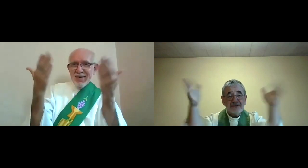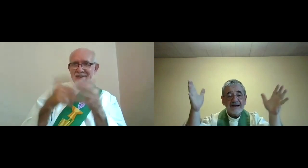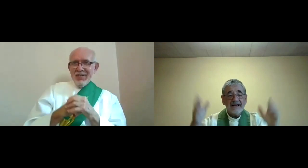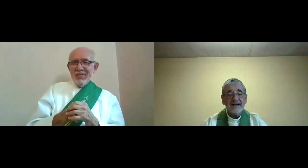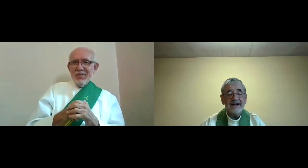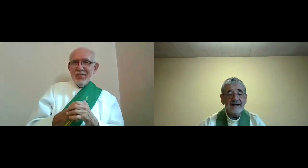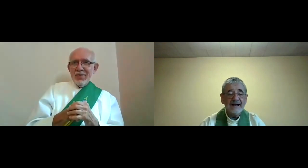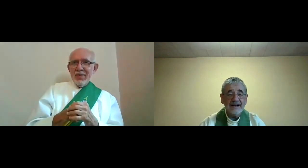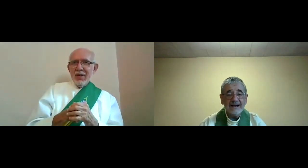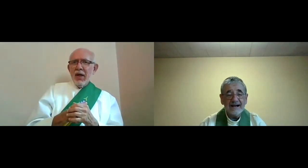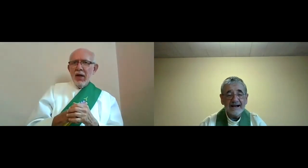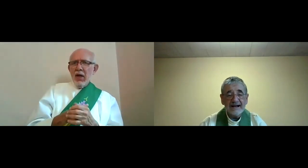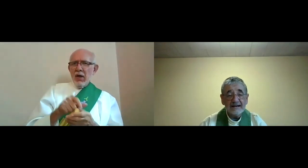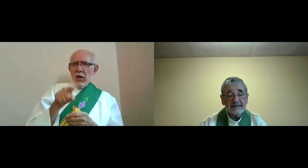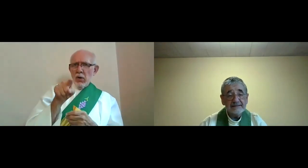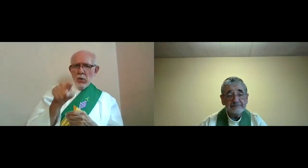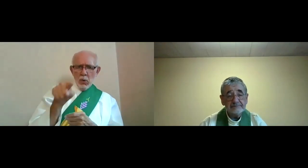Alleluia.